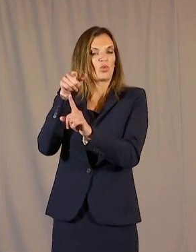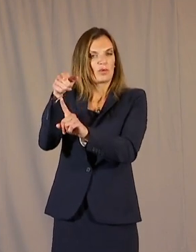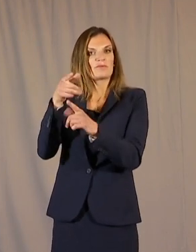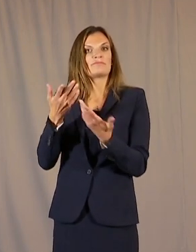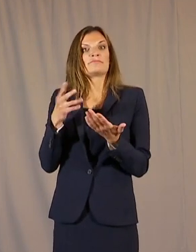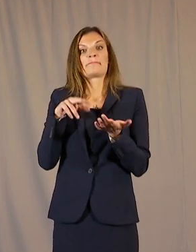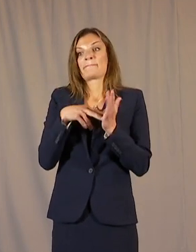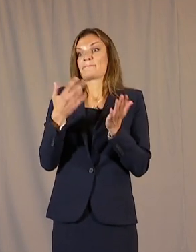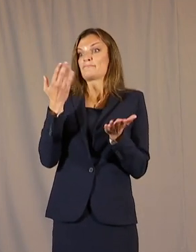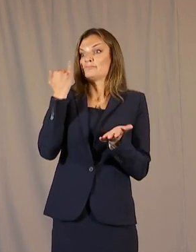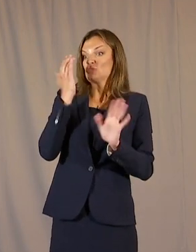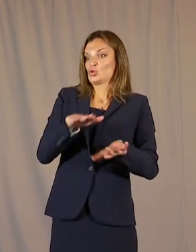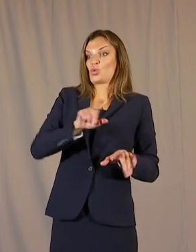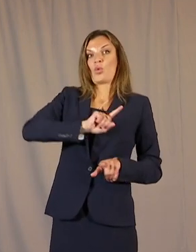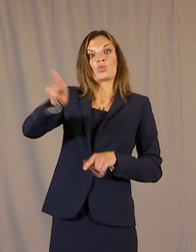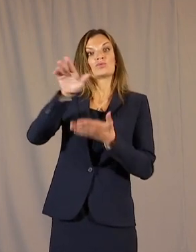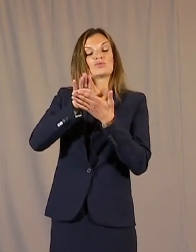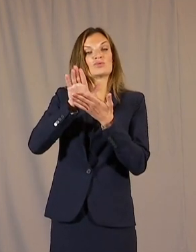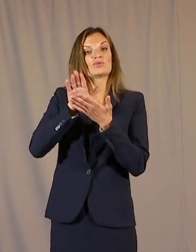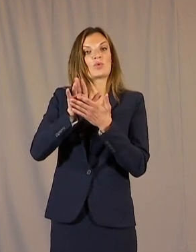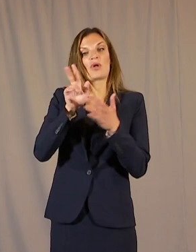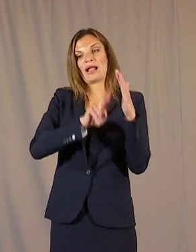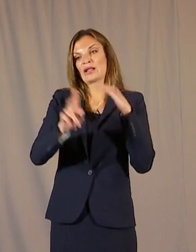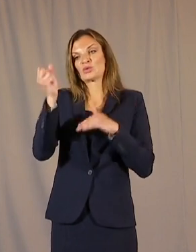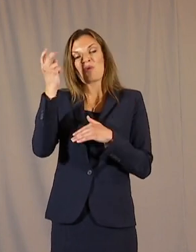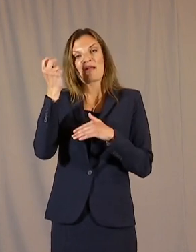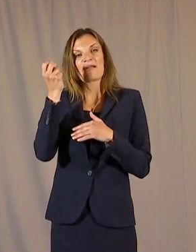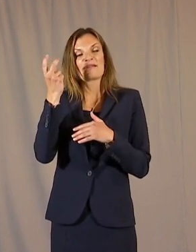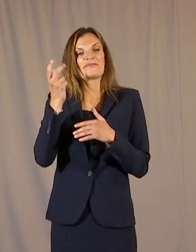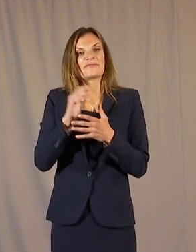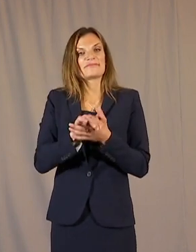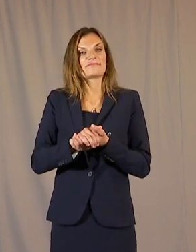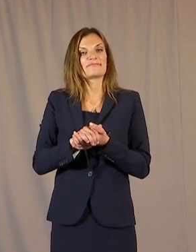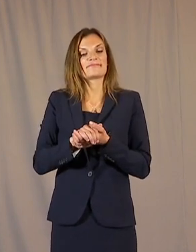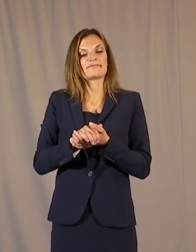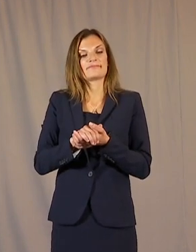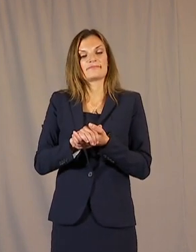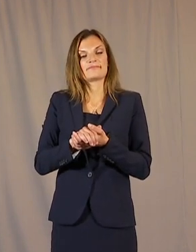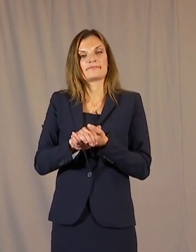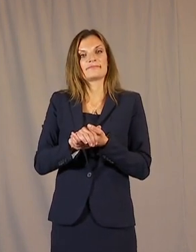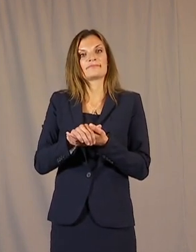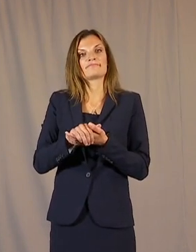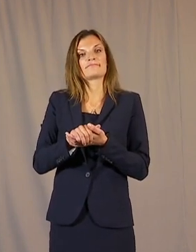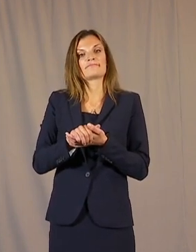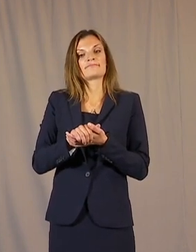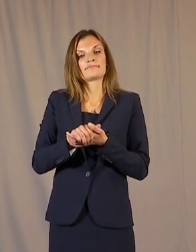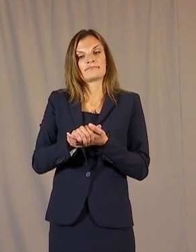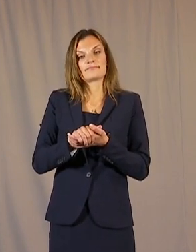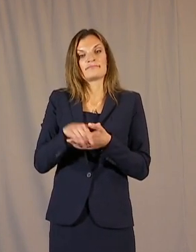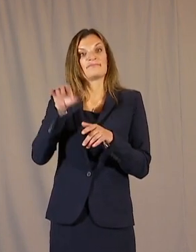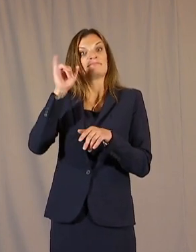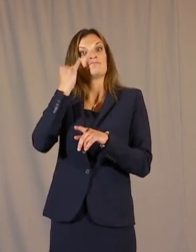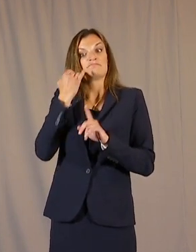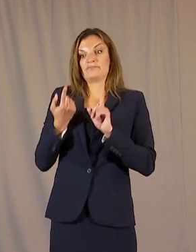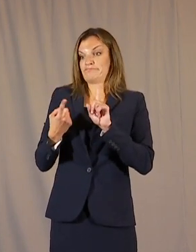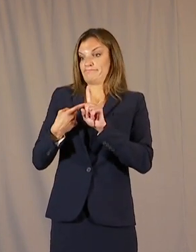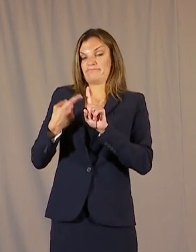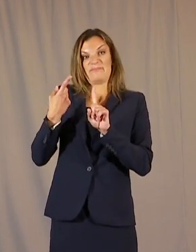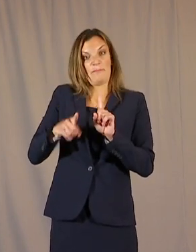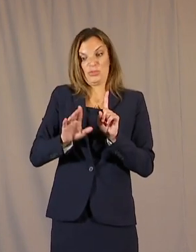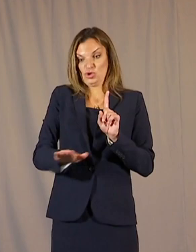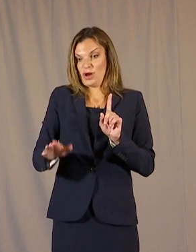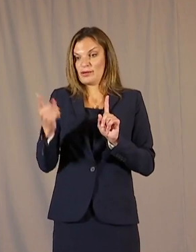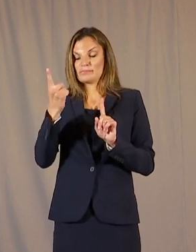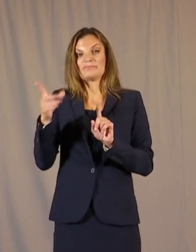to K-12 public school and is infected, the air that they are breathing is